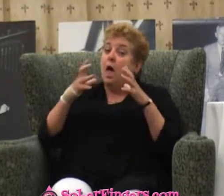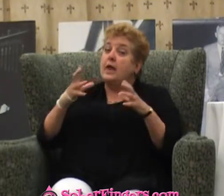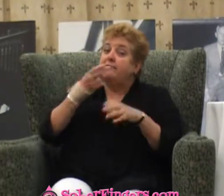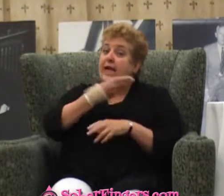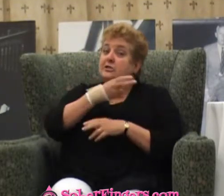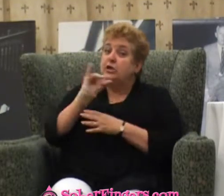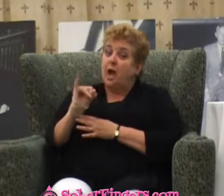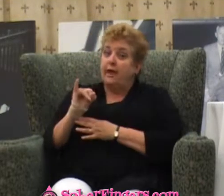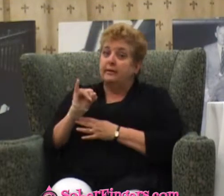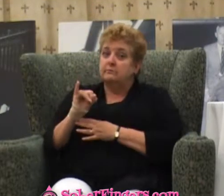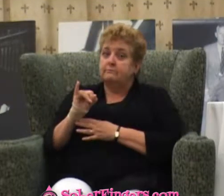from everywhere.